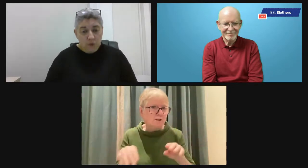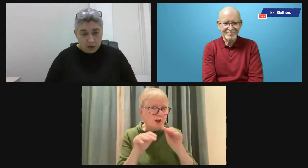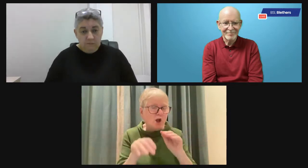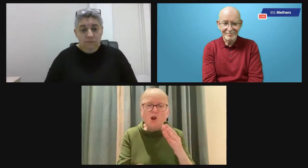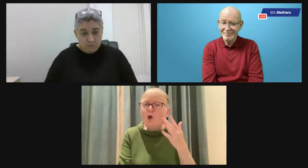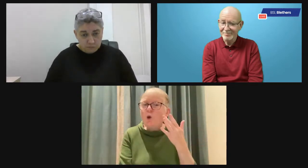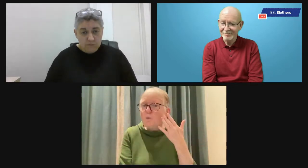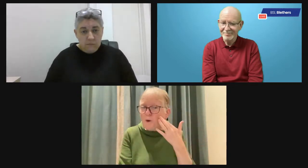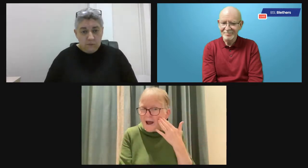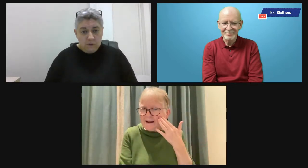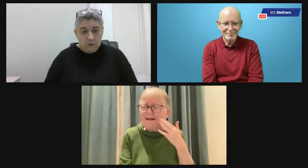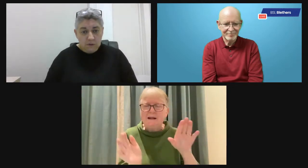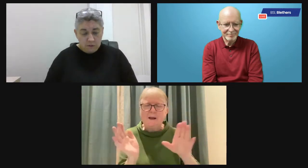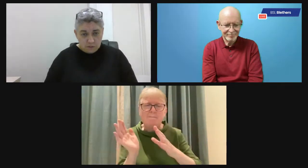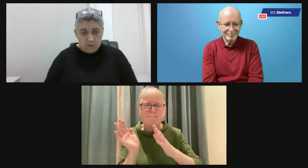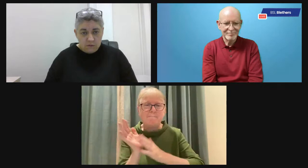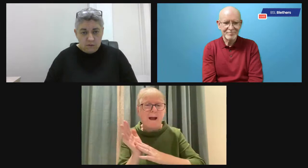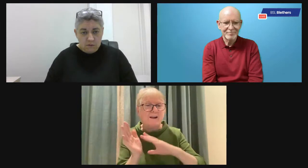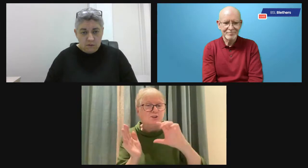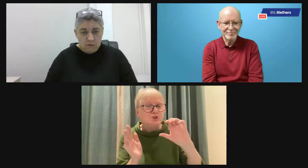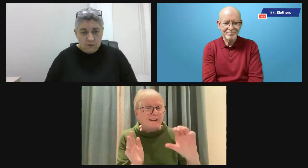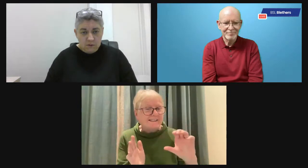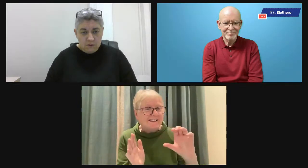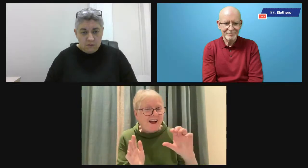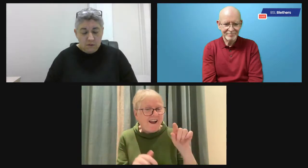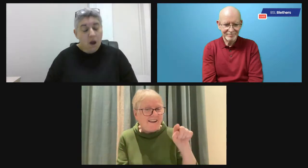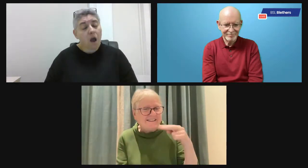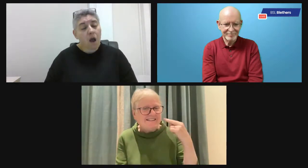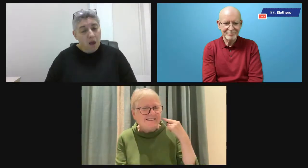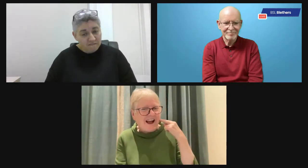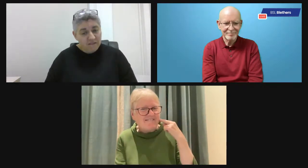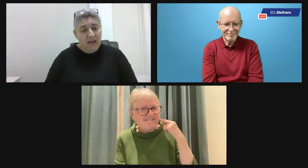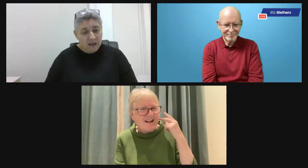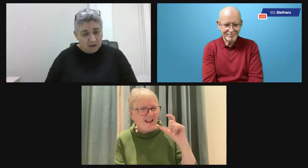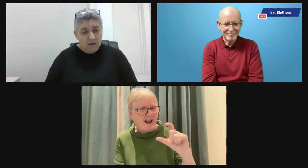well. Will do. What I wanted to say was next year's